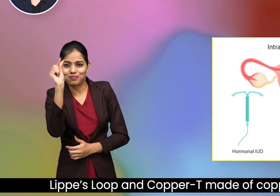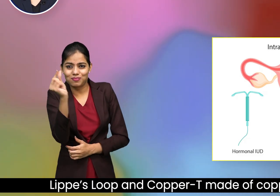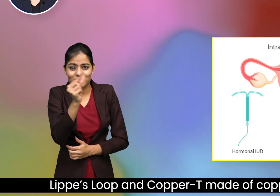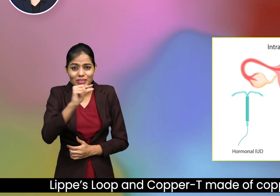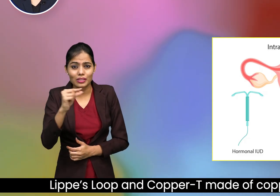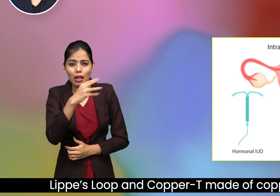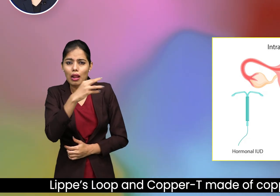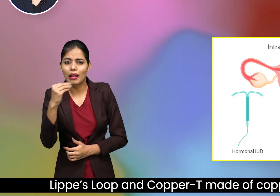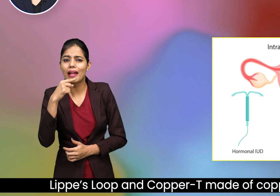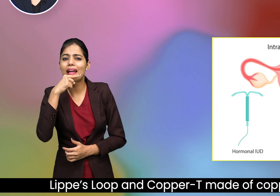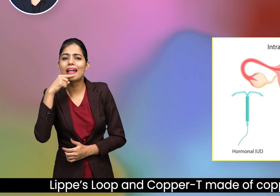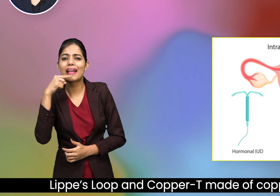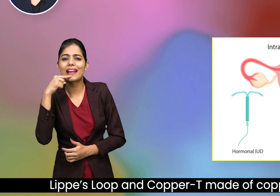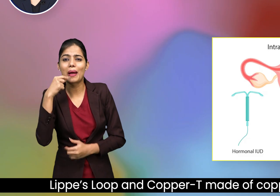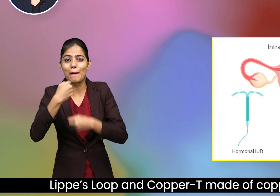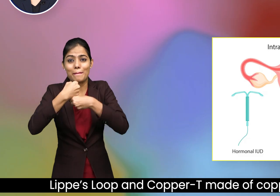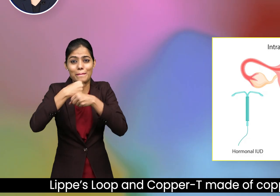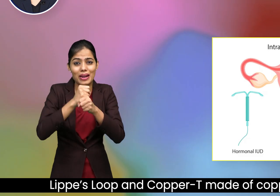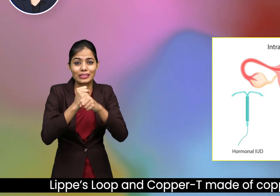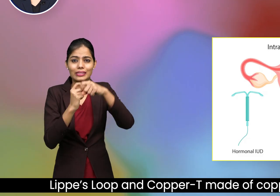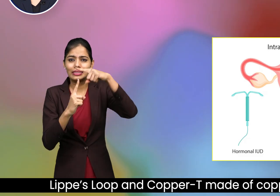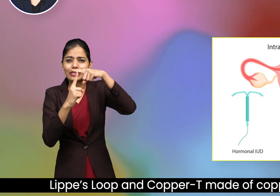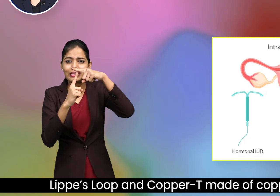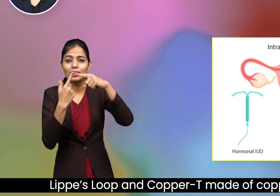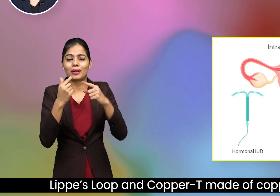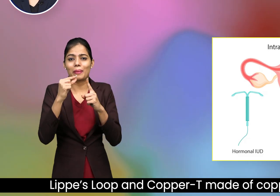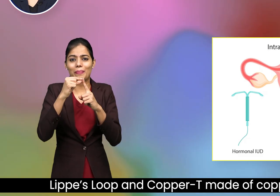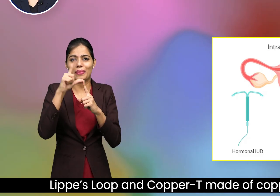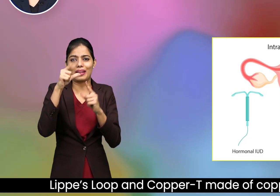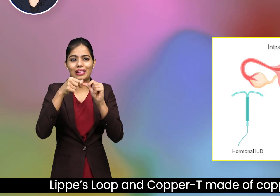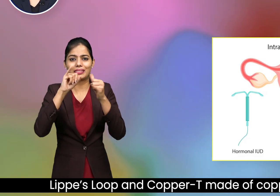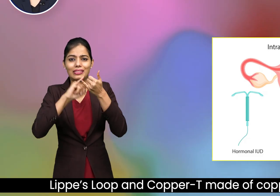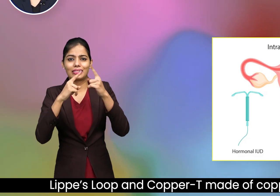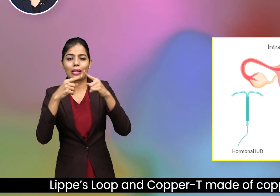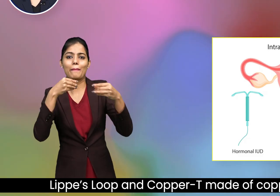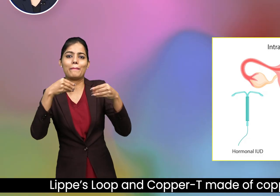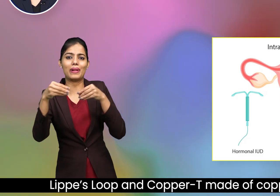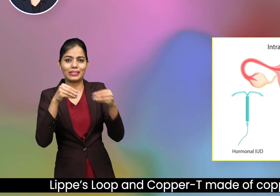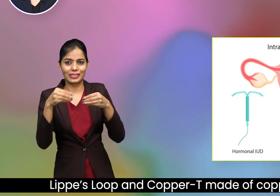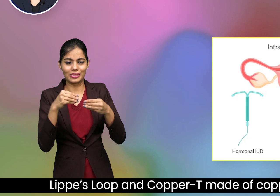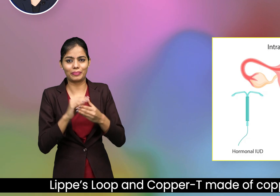lipase loop and copper T made of copper and plastic.